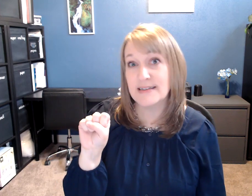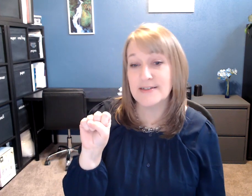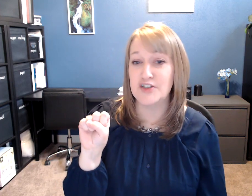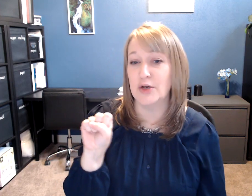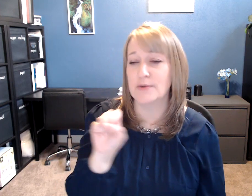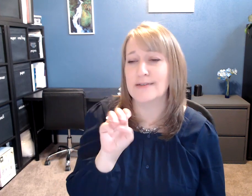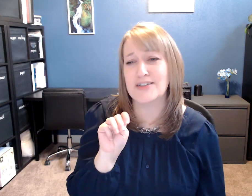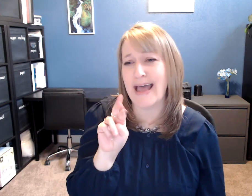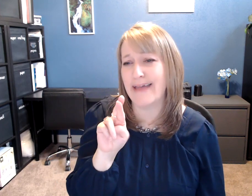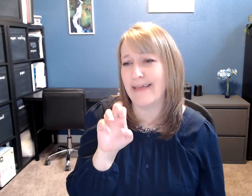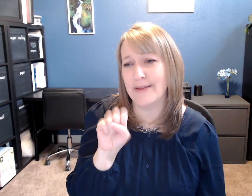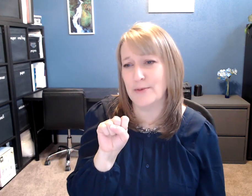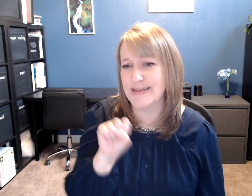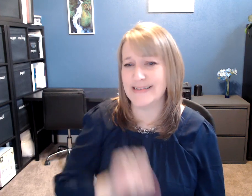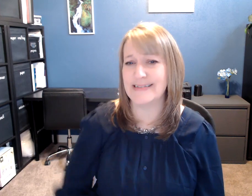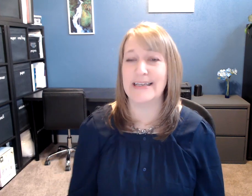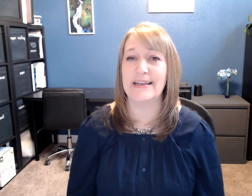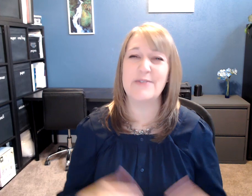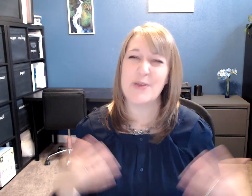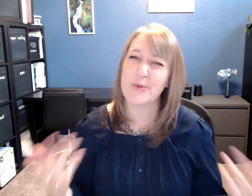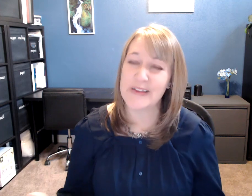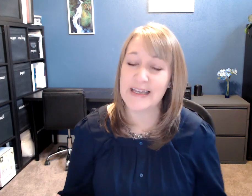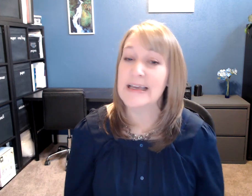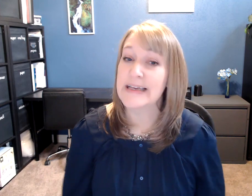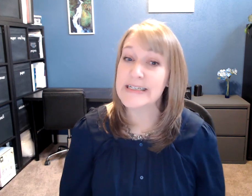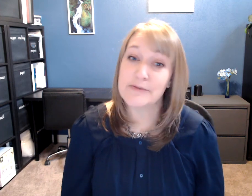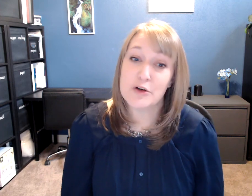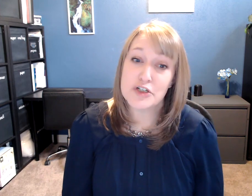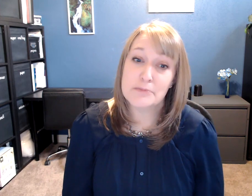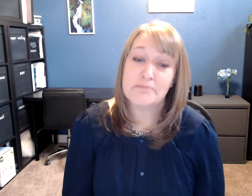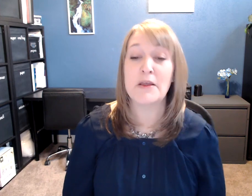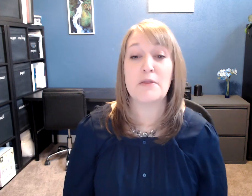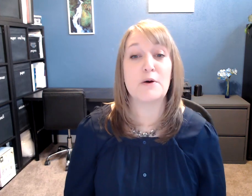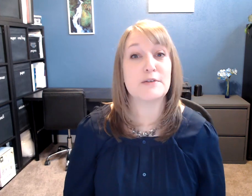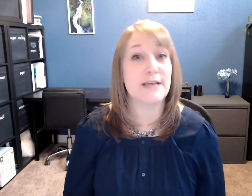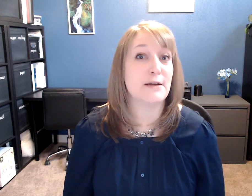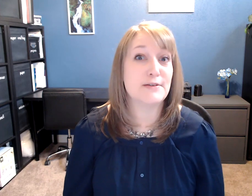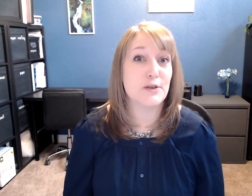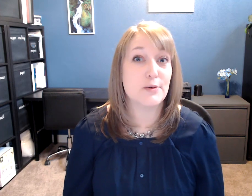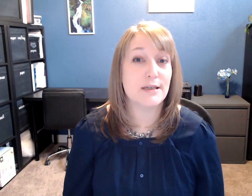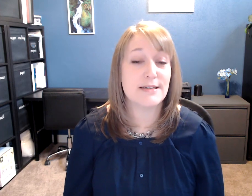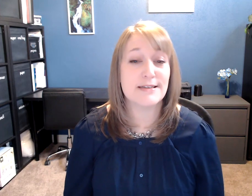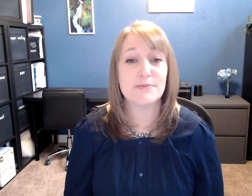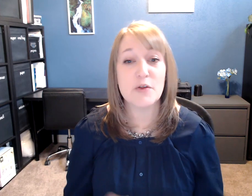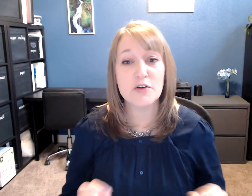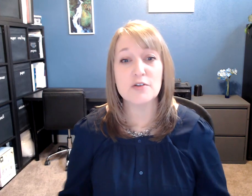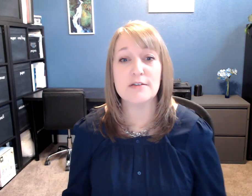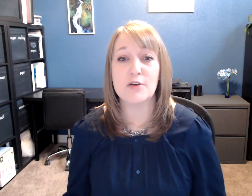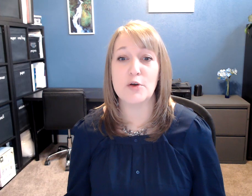Mrs. Jones. They'll just add that little Mrs. in, even though really in deaf culture, those titles don't exist. So there's your little